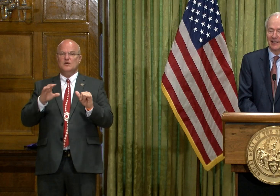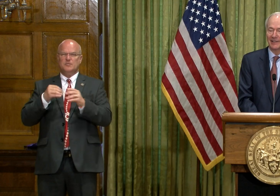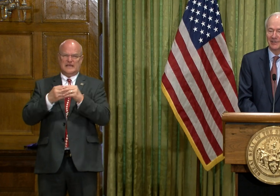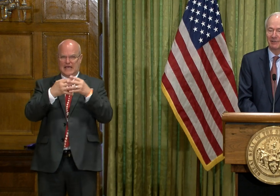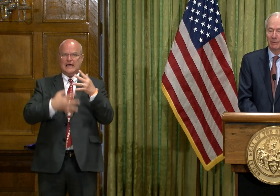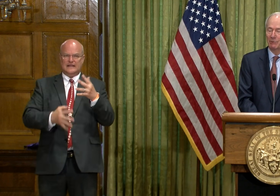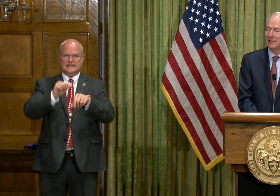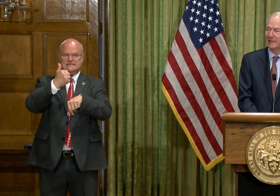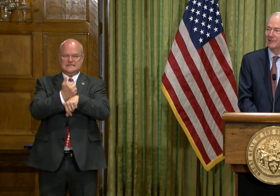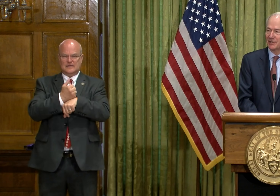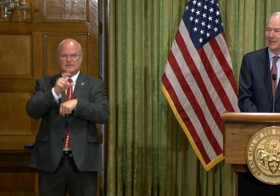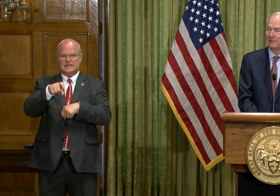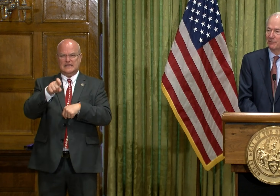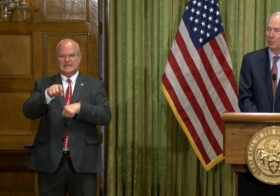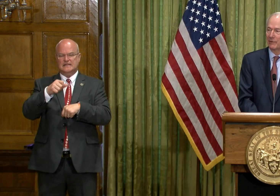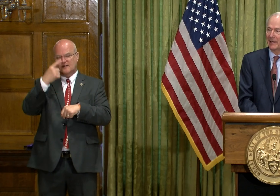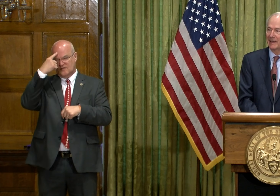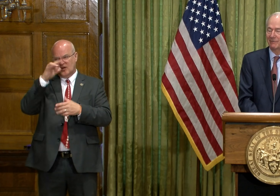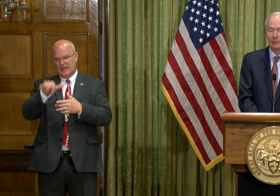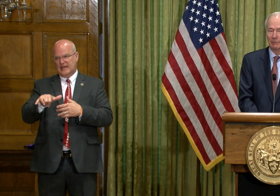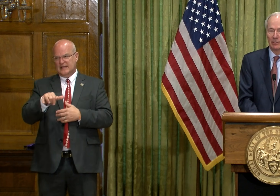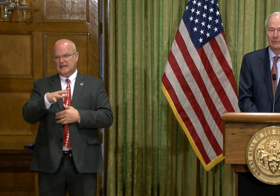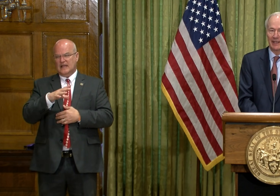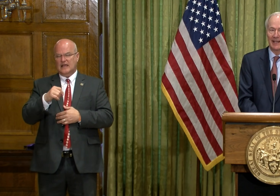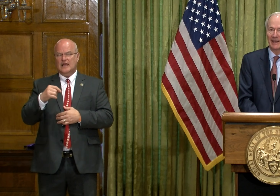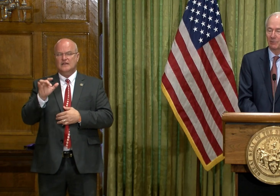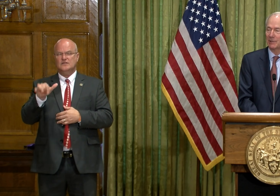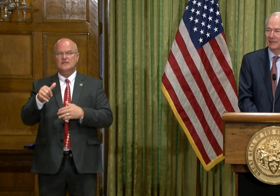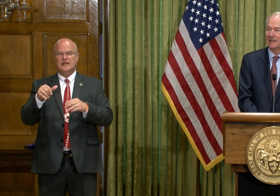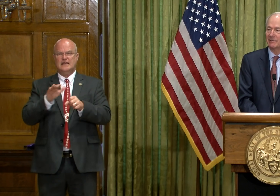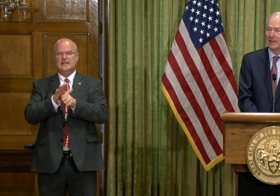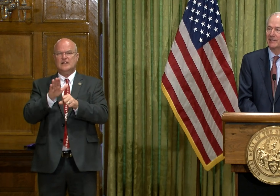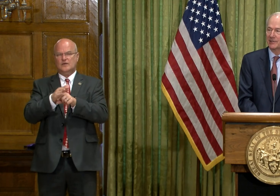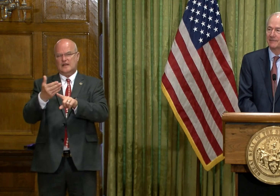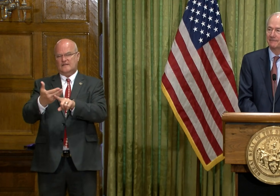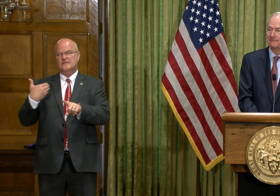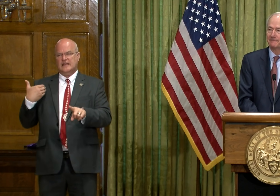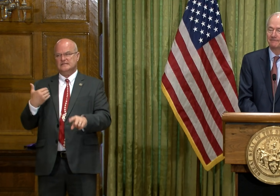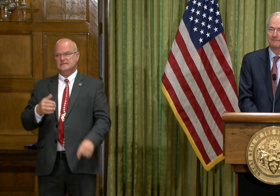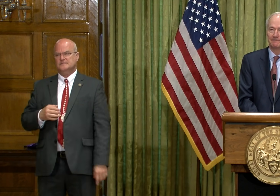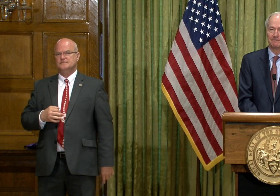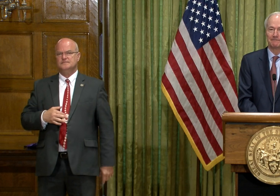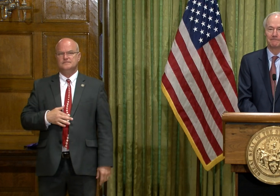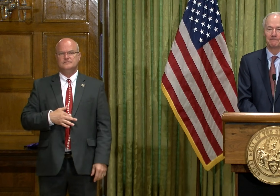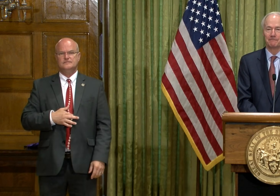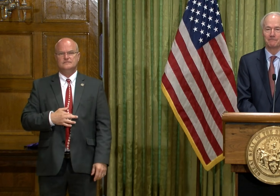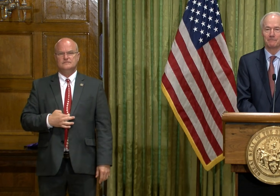be guidelines that we would need to set for that, and we would do that adequately in advance.